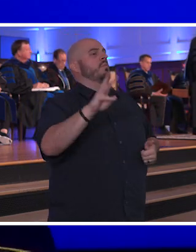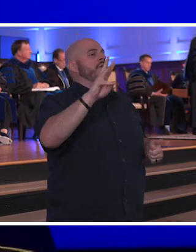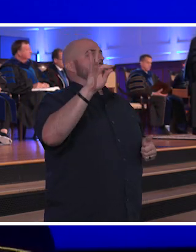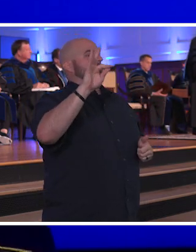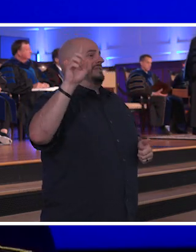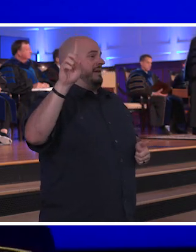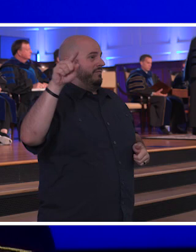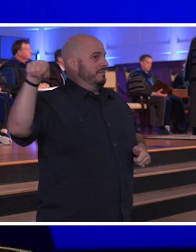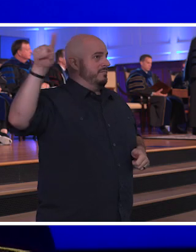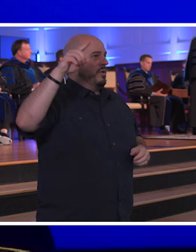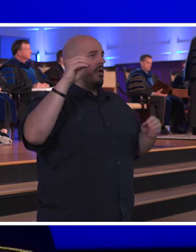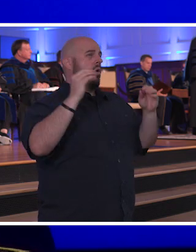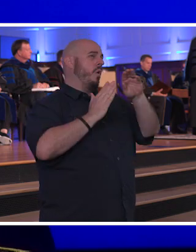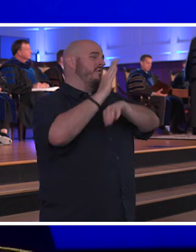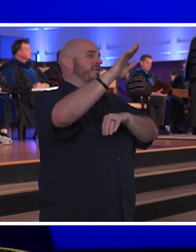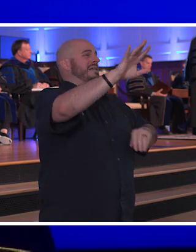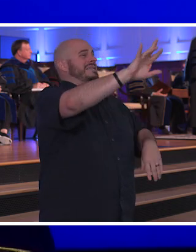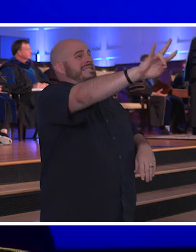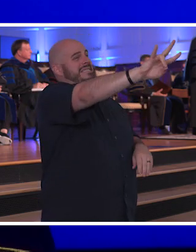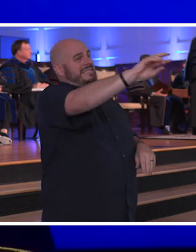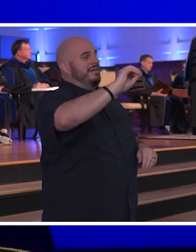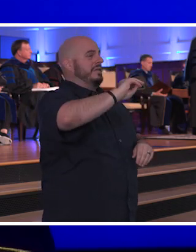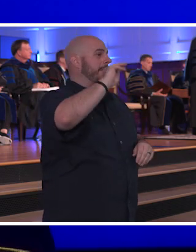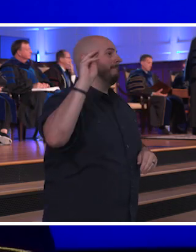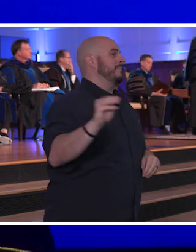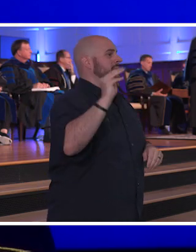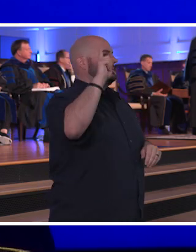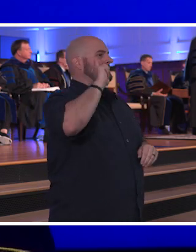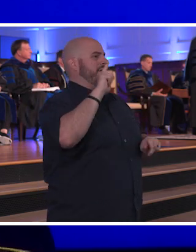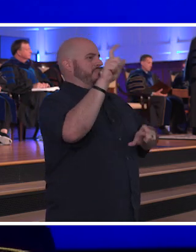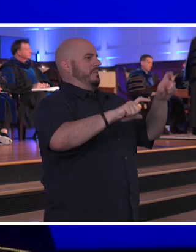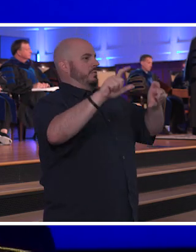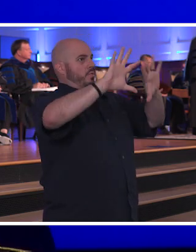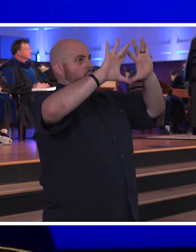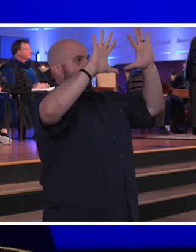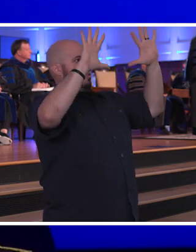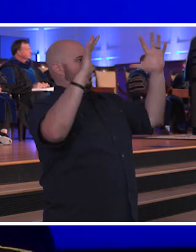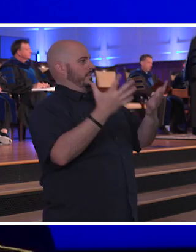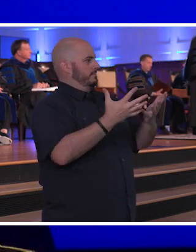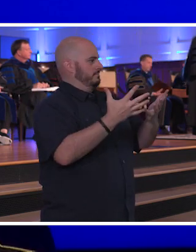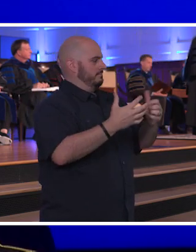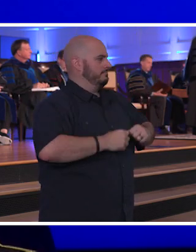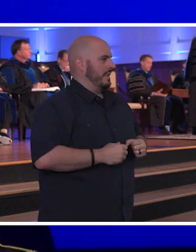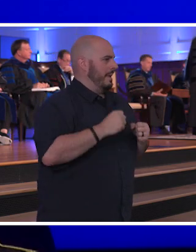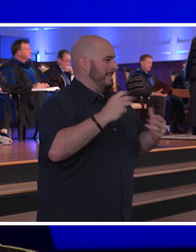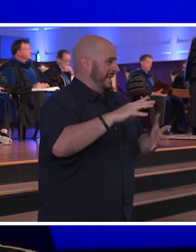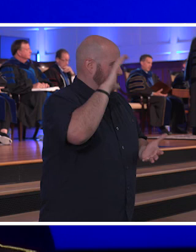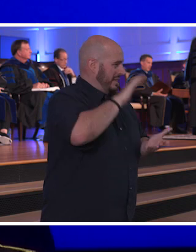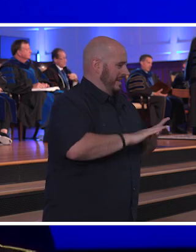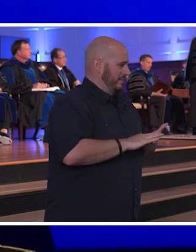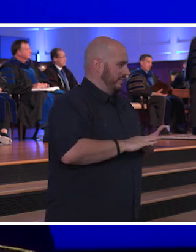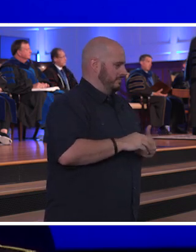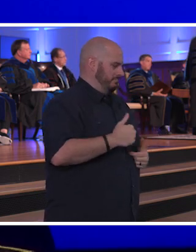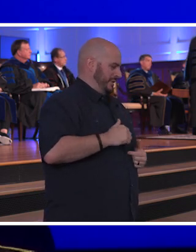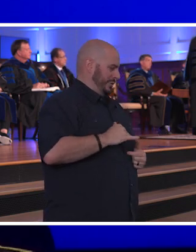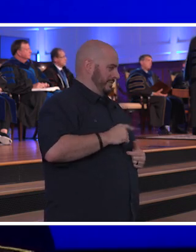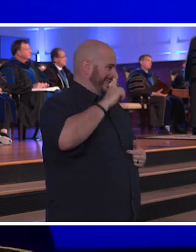than 70 million deaf persons in the world. Many believe, and I do, that the number is much higher.